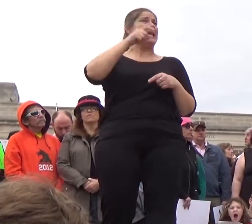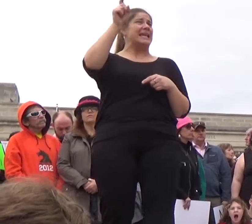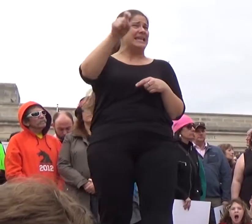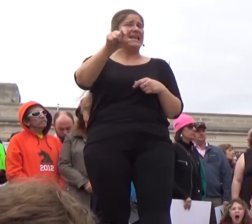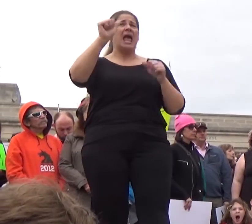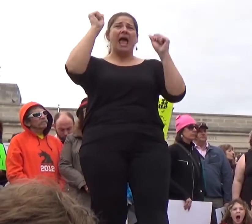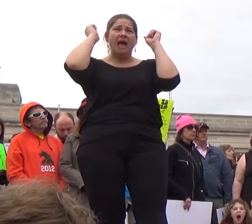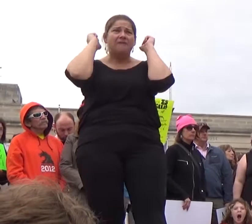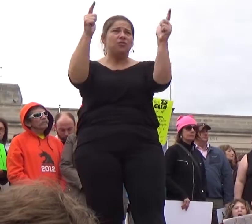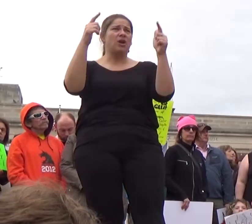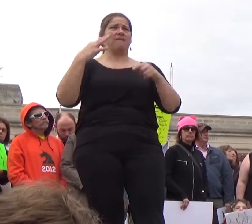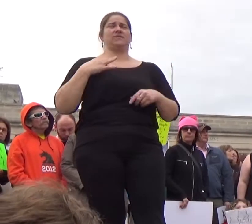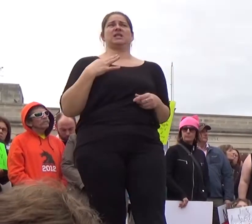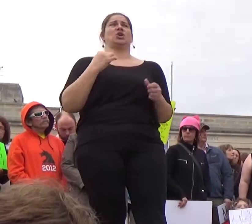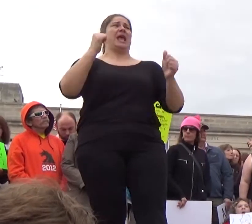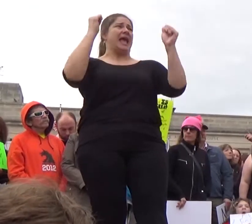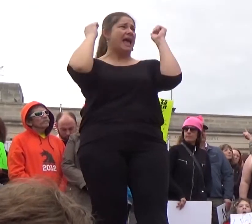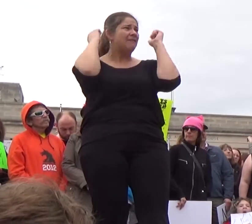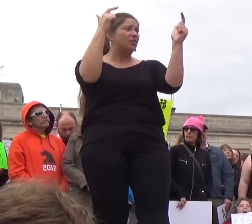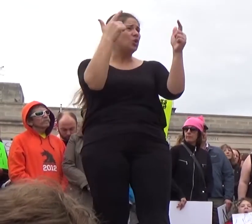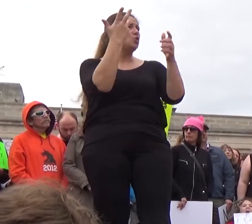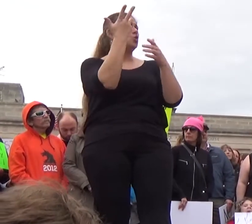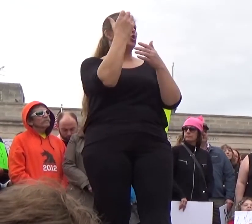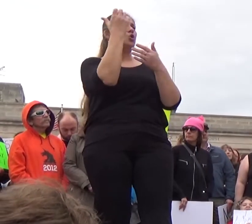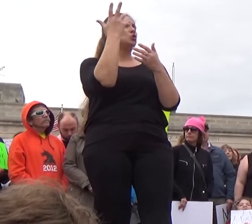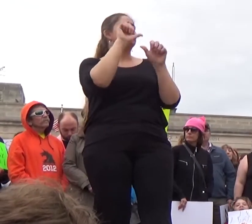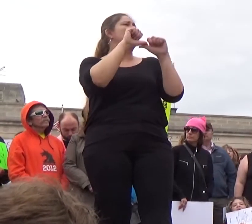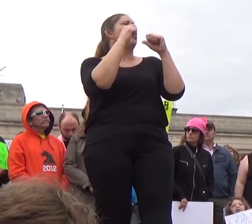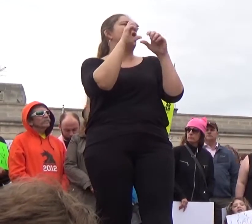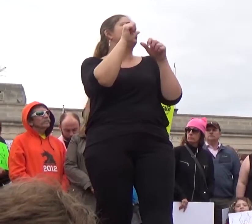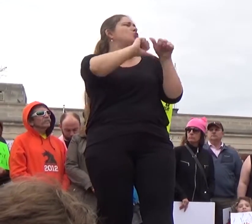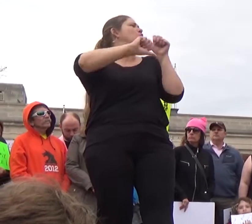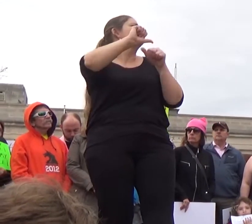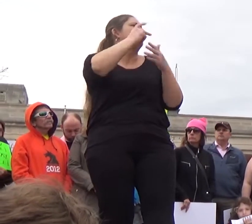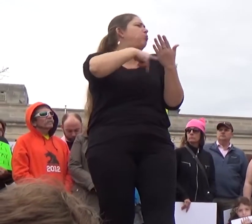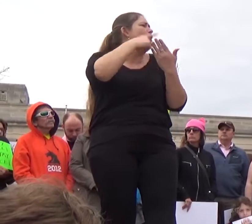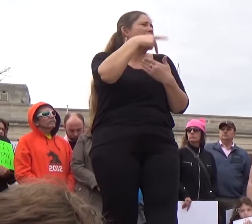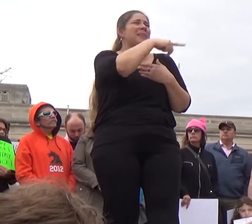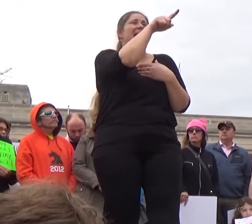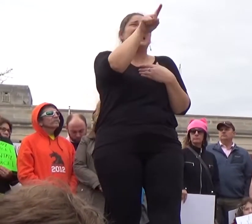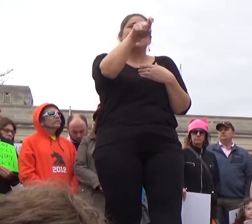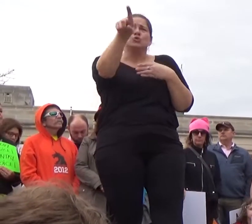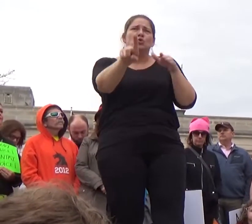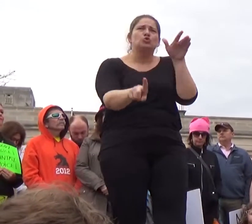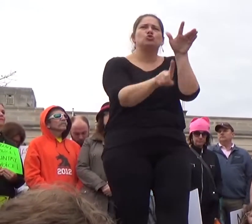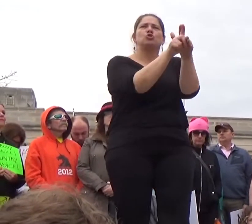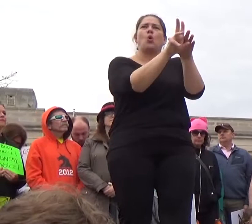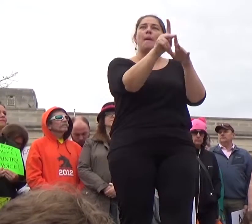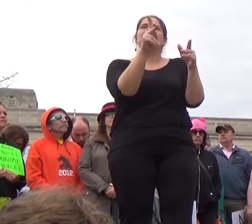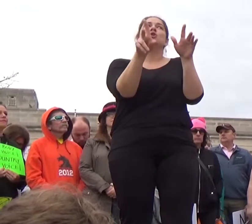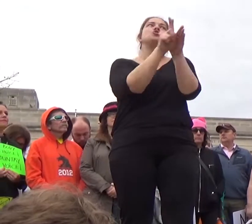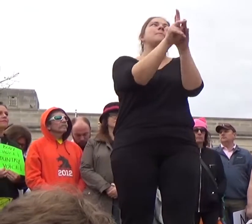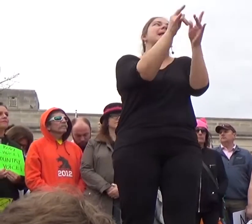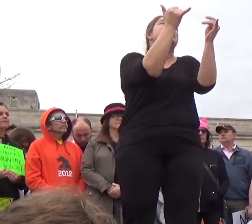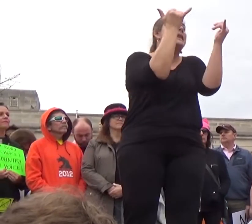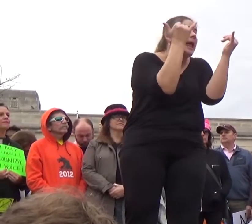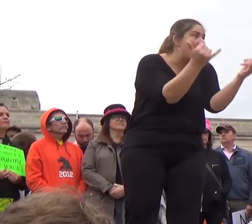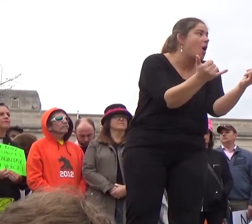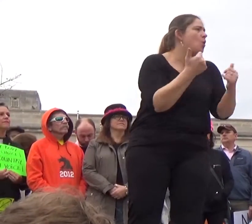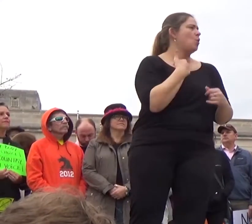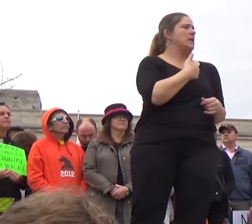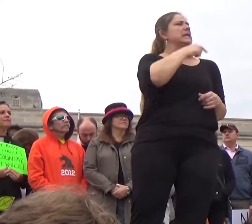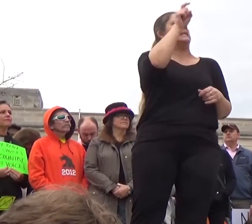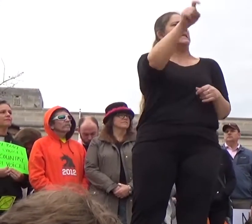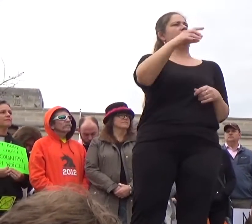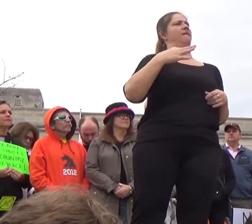every volunteer, every social program that is out there. They need you to show up and show up now. We